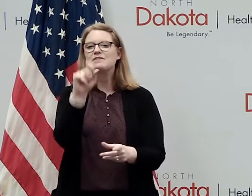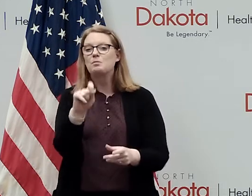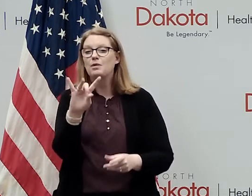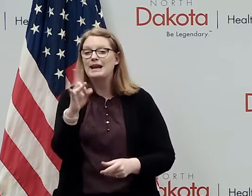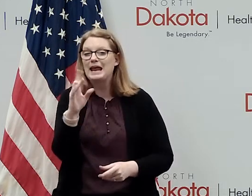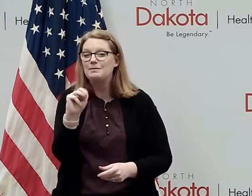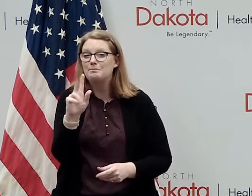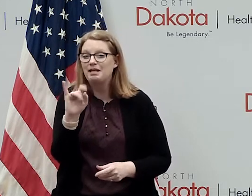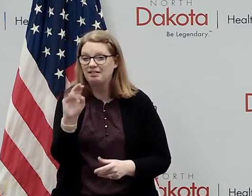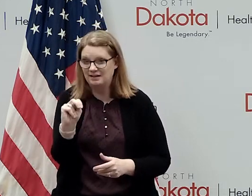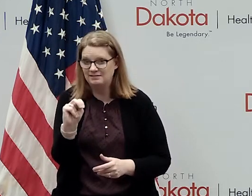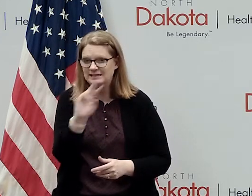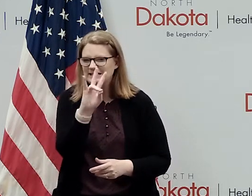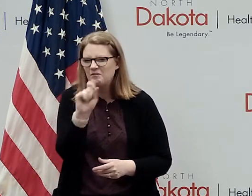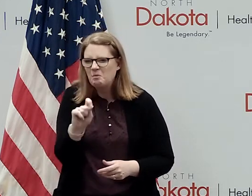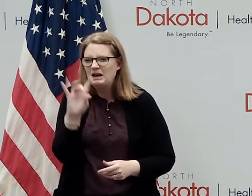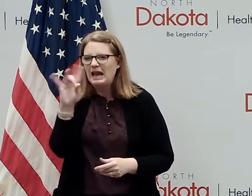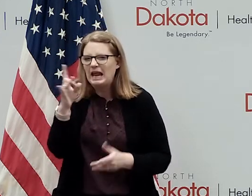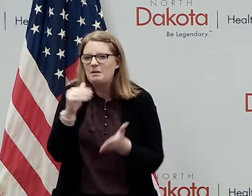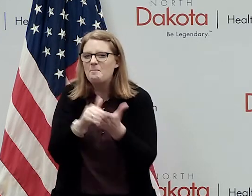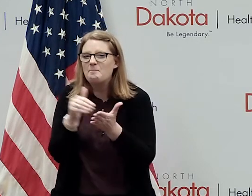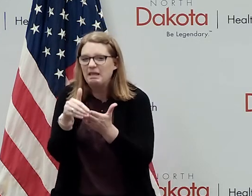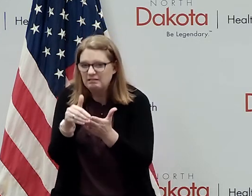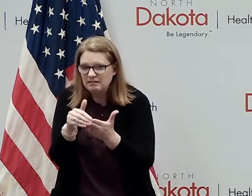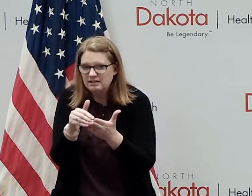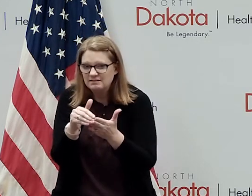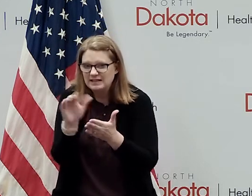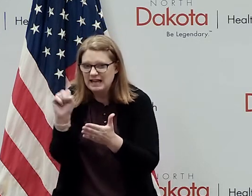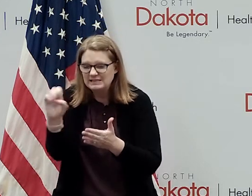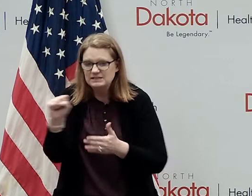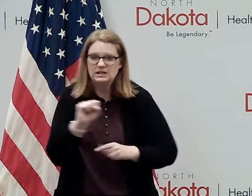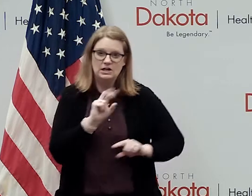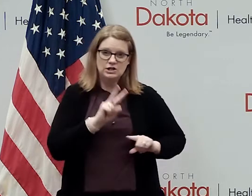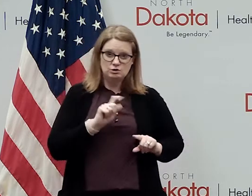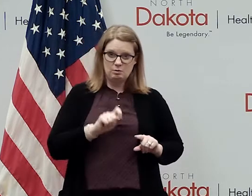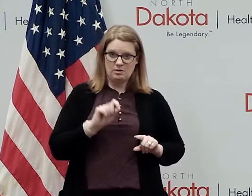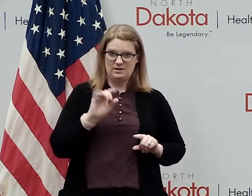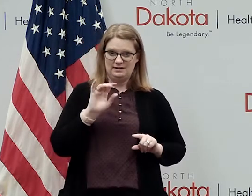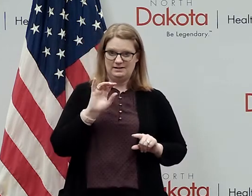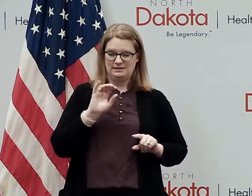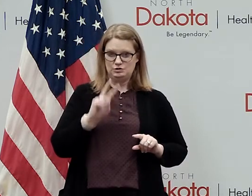million cases of COVID-19 worldwide, 2.2 million in the United States,